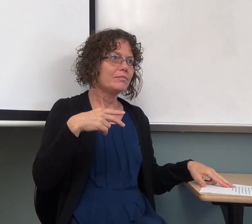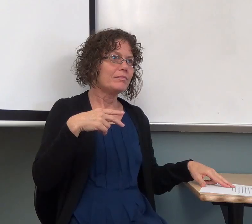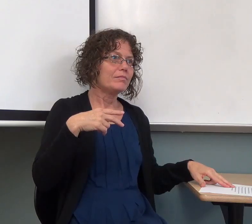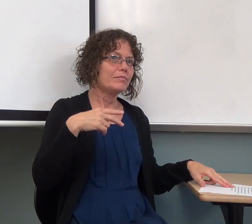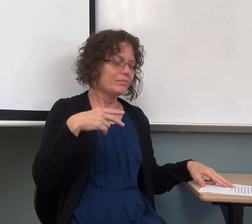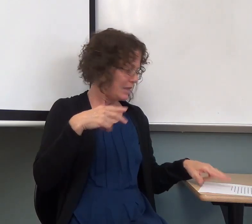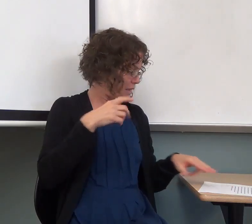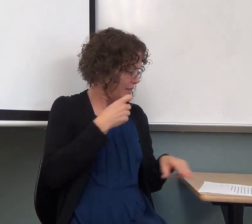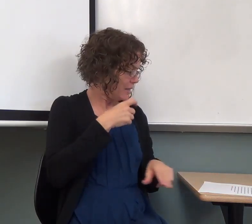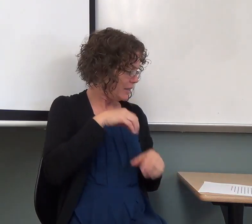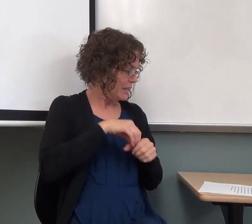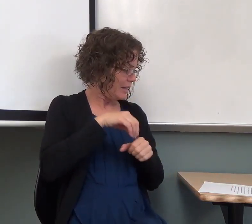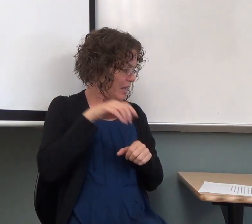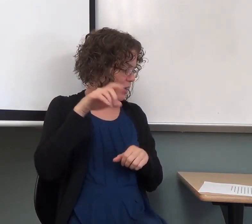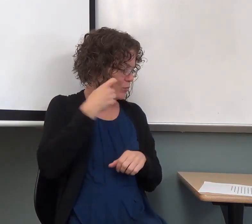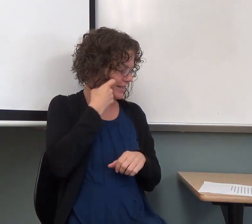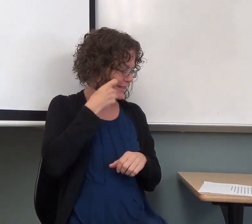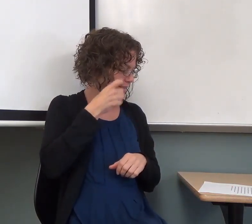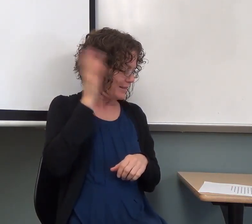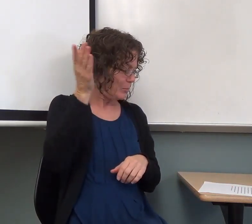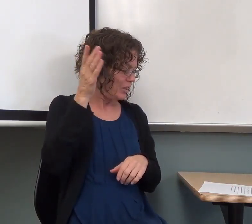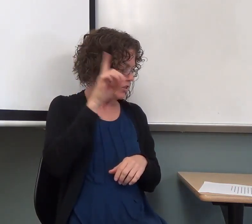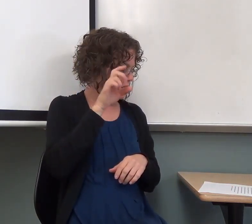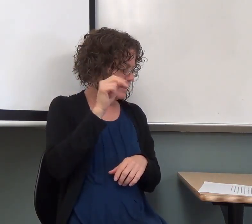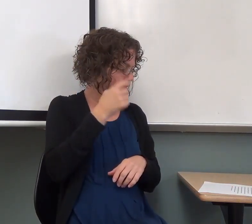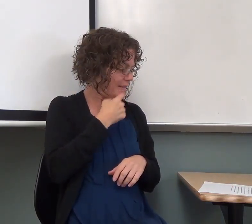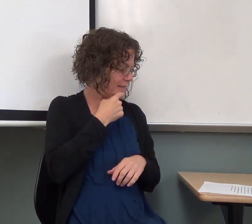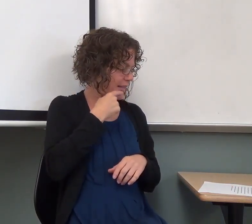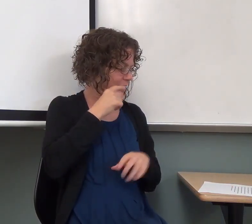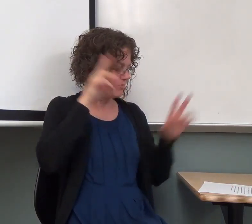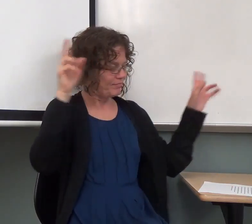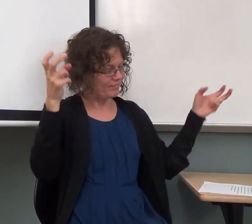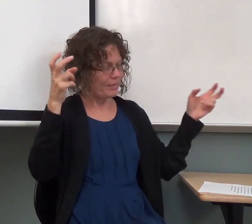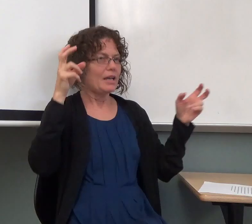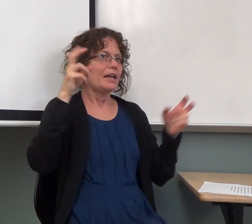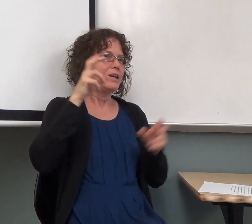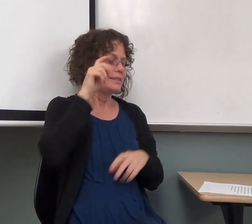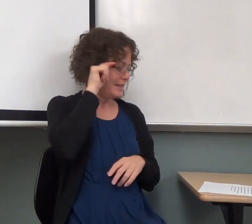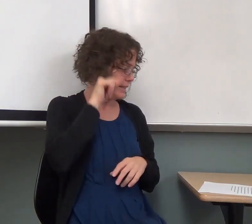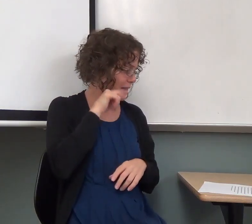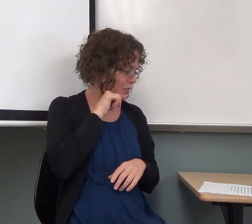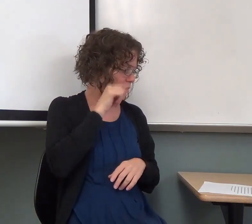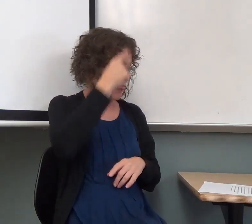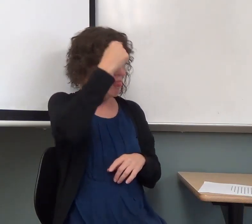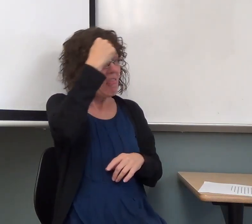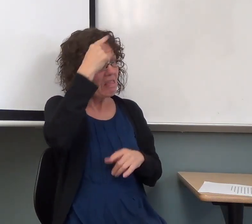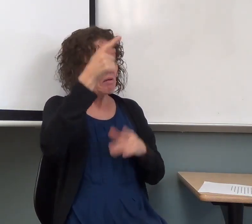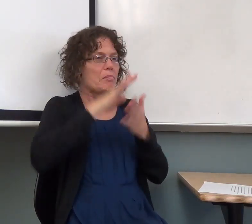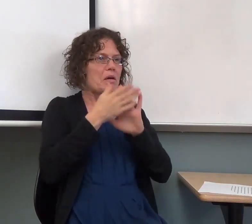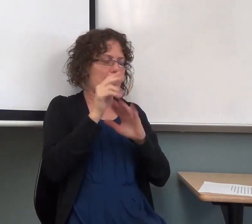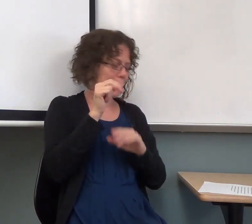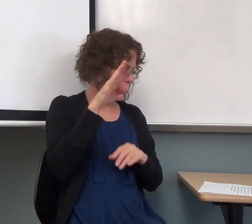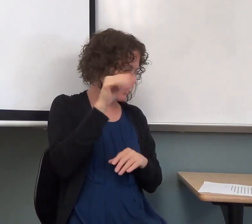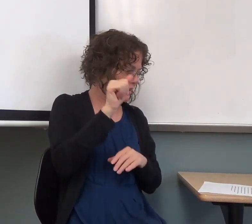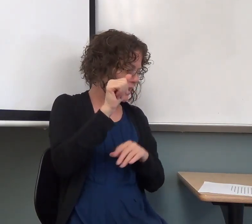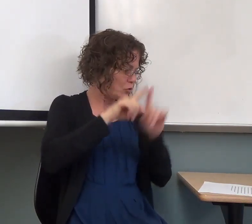In a recent speech, Dean said teenagers think they will become NBA stars and make millions, but their odds of